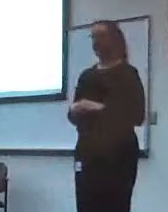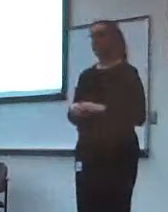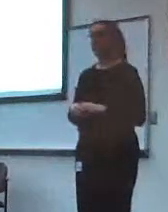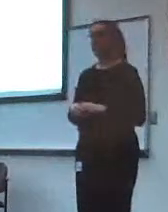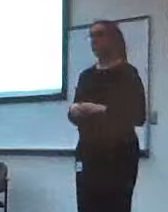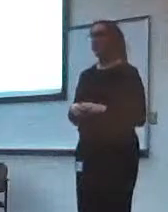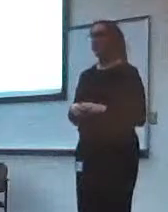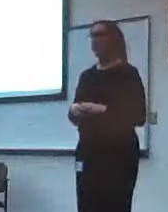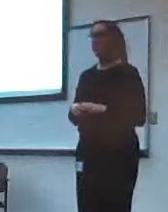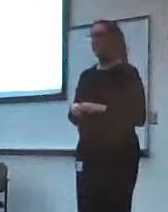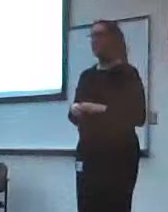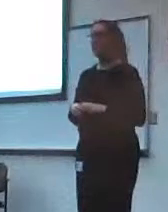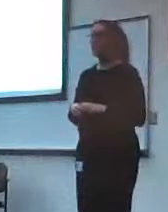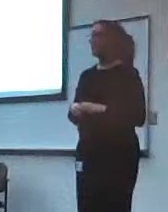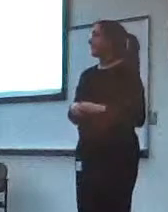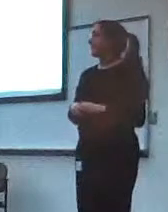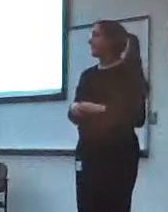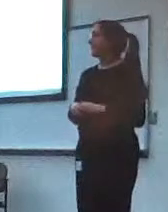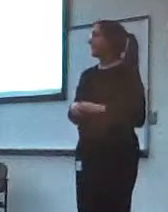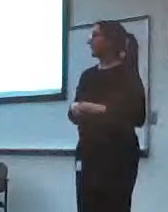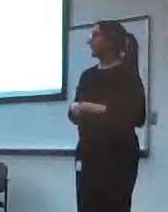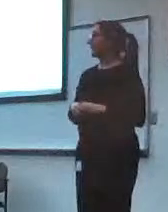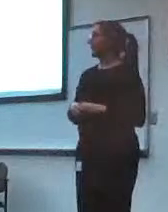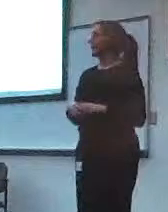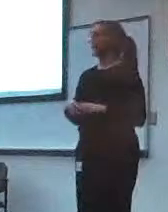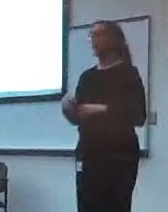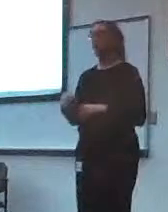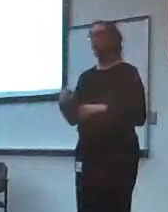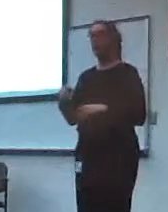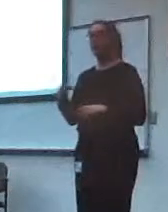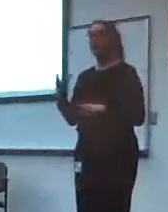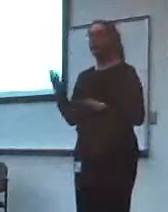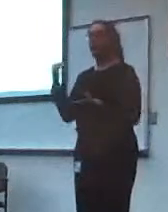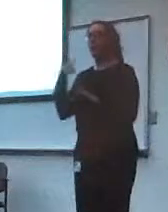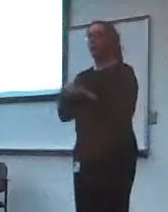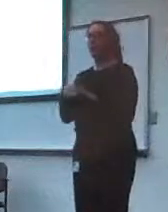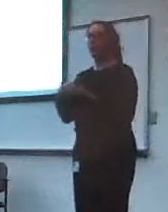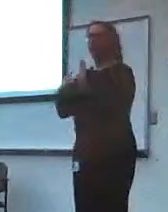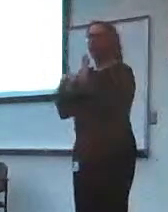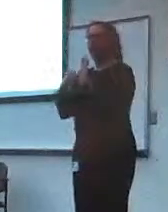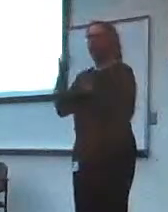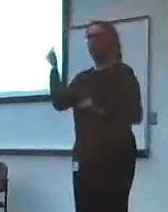So the restorative justice can also be linked to that labeling theory that we discussed previously.